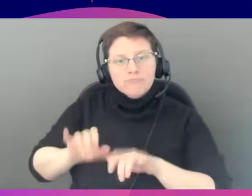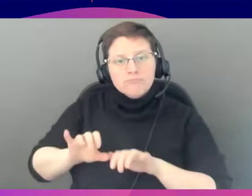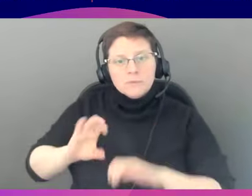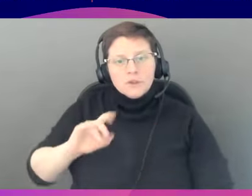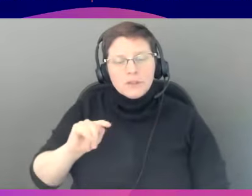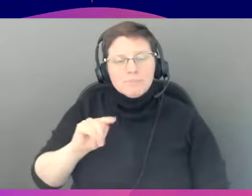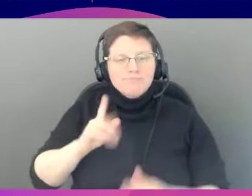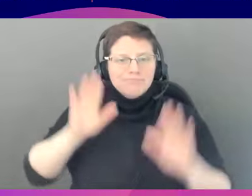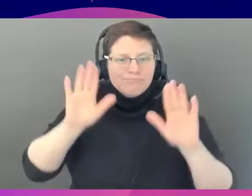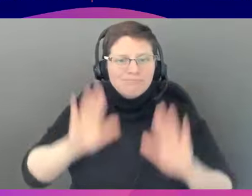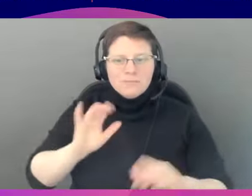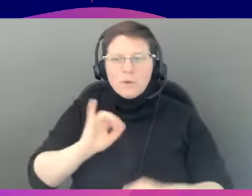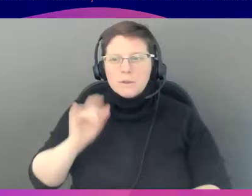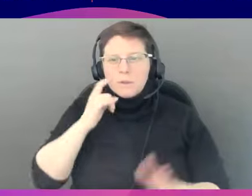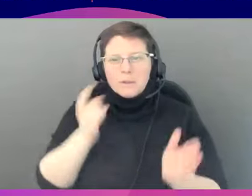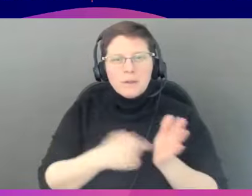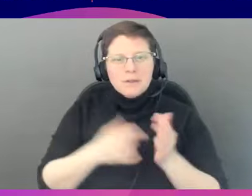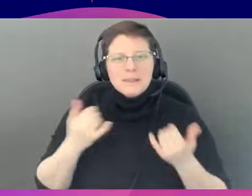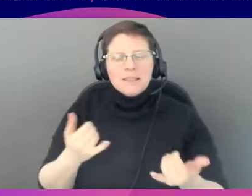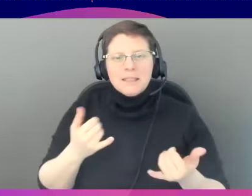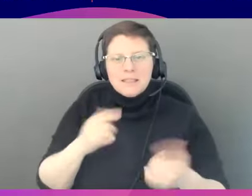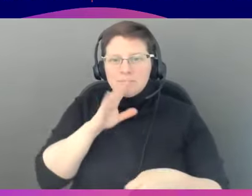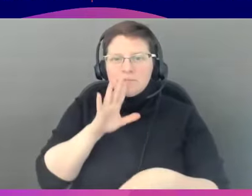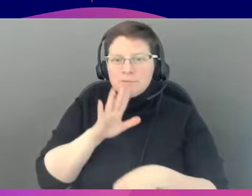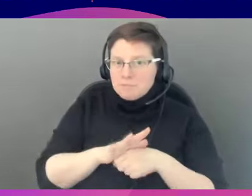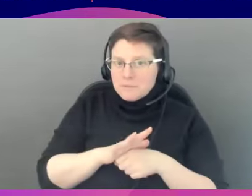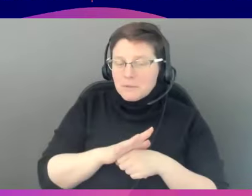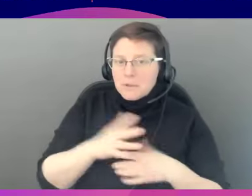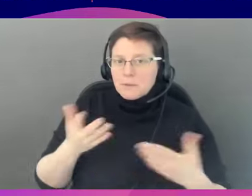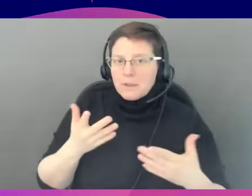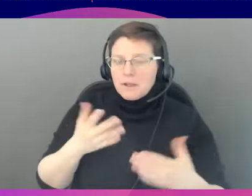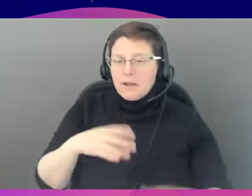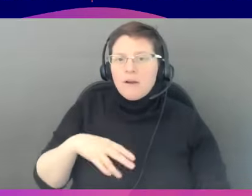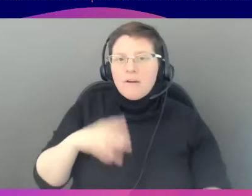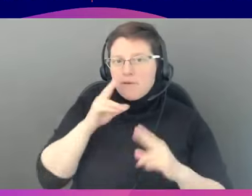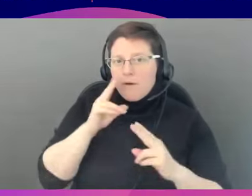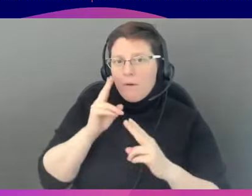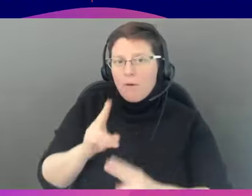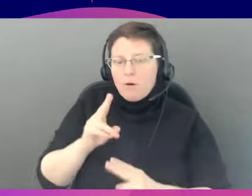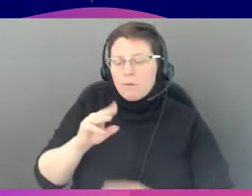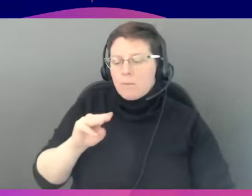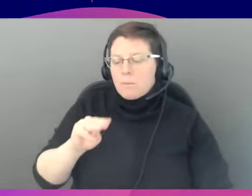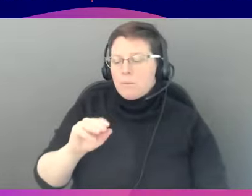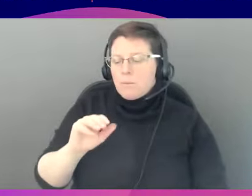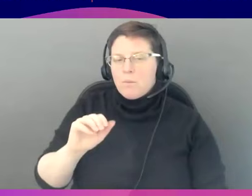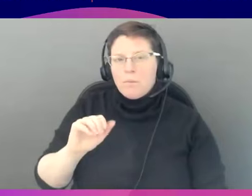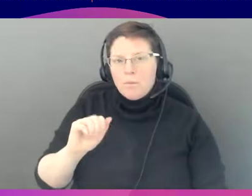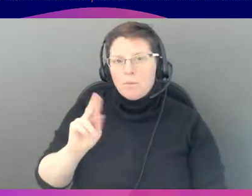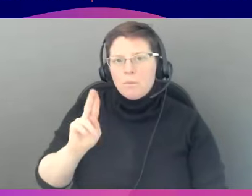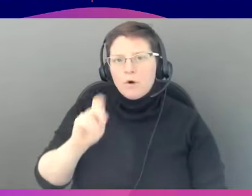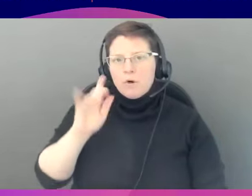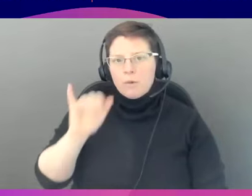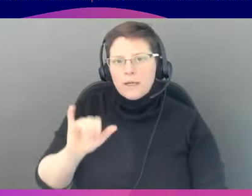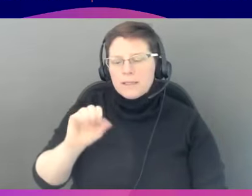as well that this affirmation is in part inspired by the words of Honorable Maurice Sinclair in his speeches to the Senate of